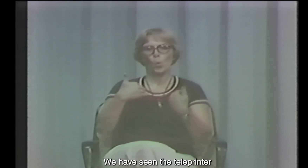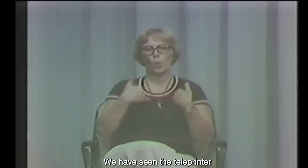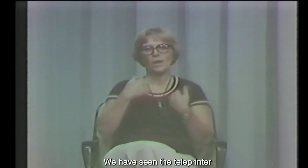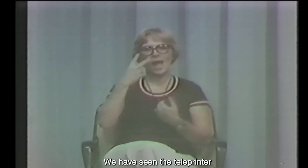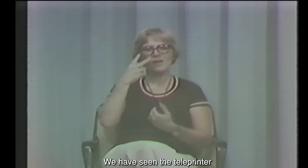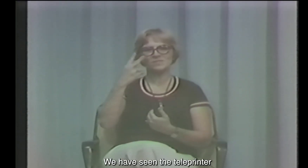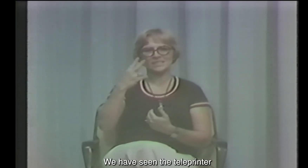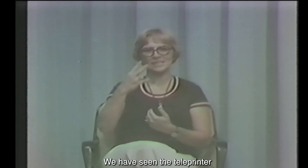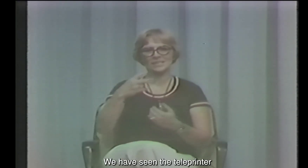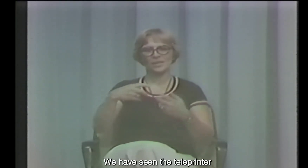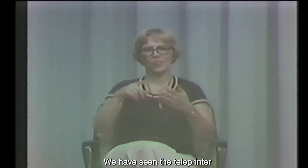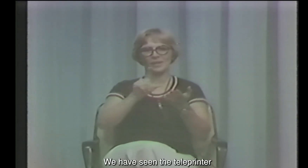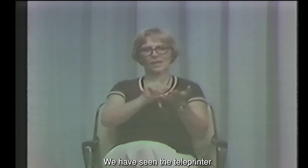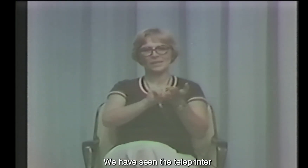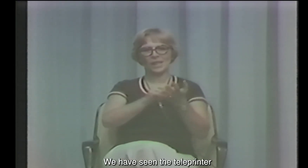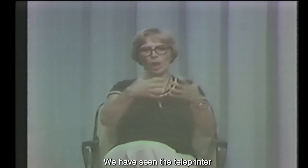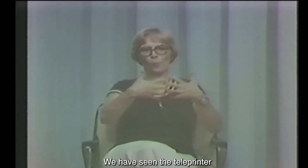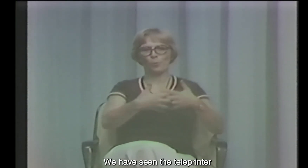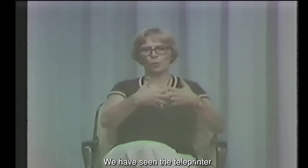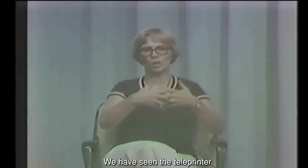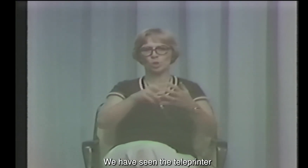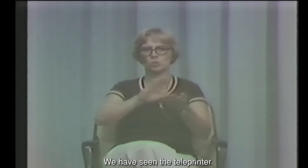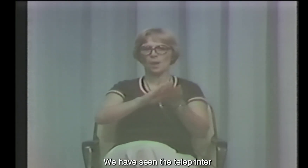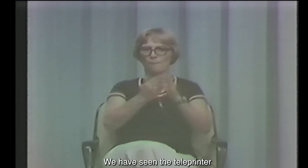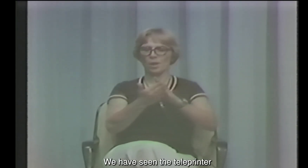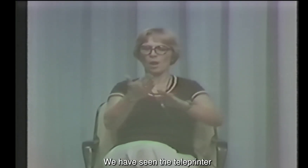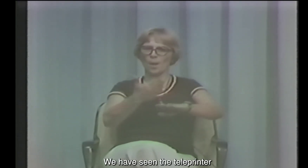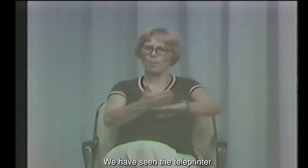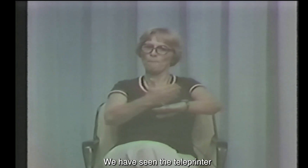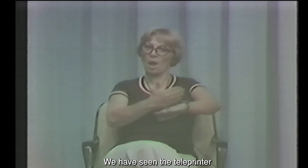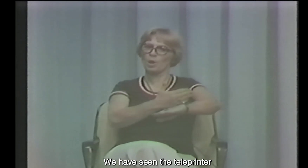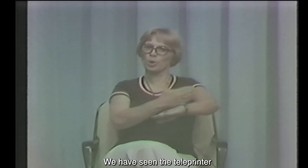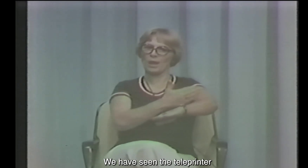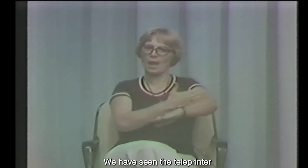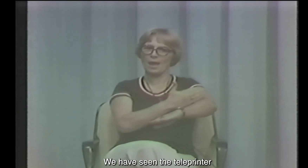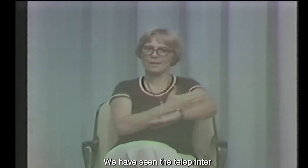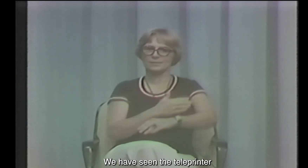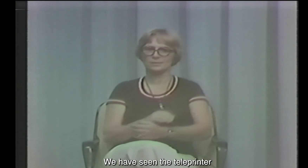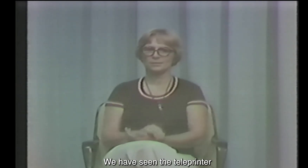We have seen the teleprinter become modernized.